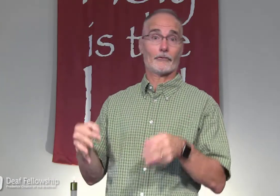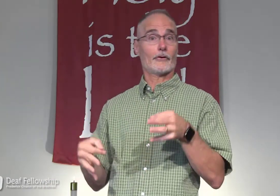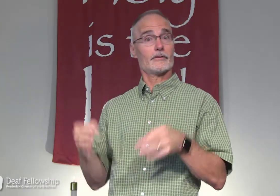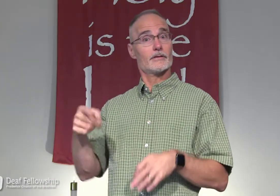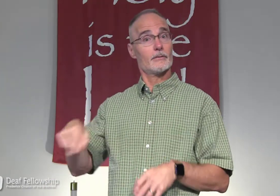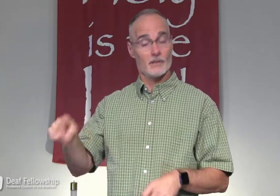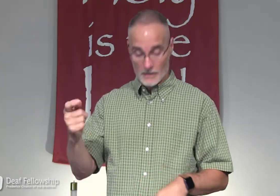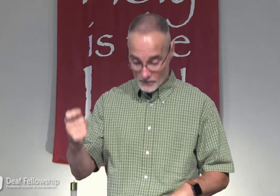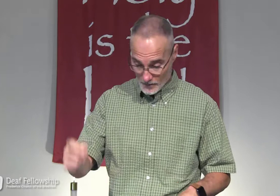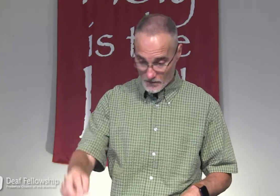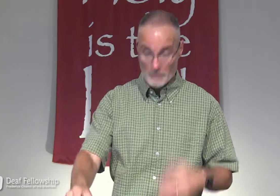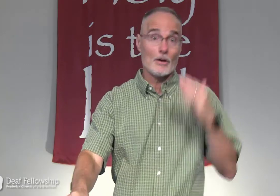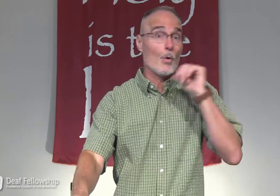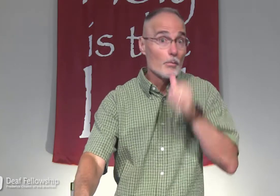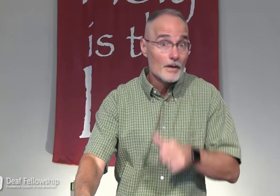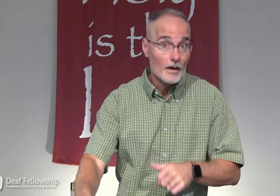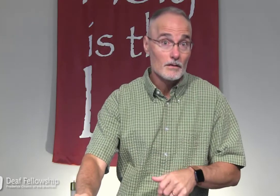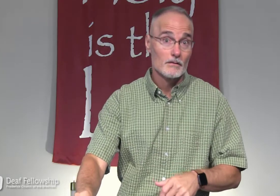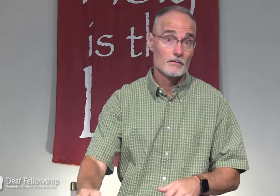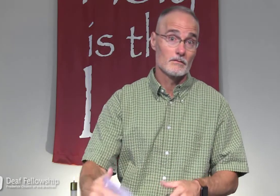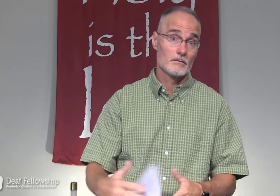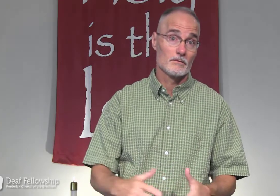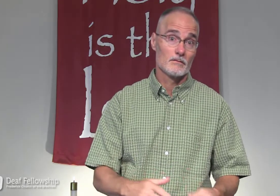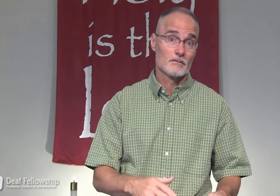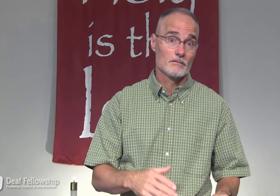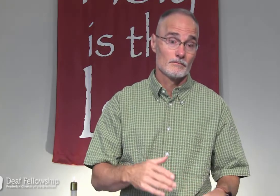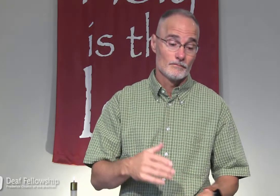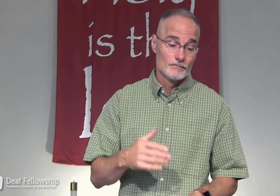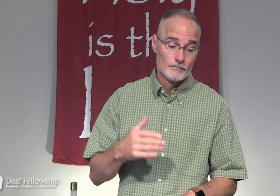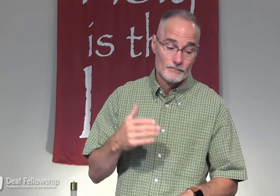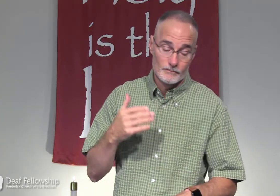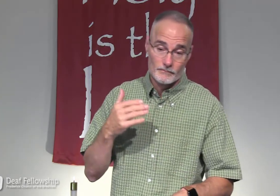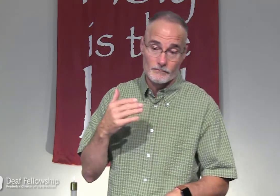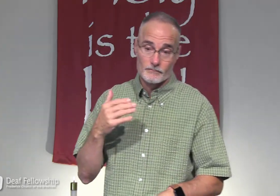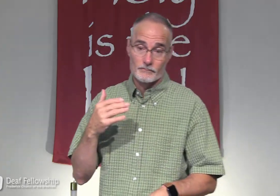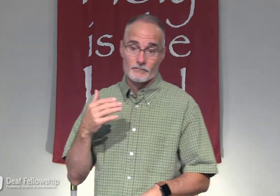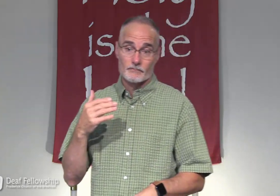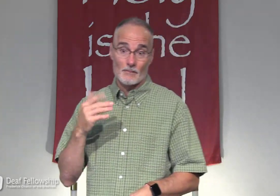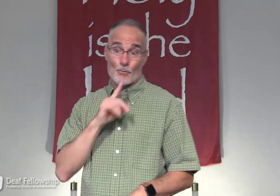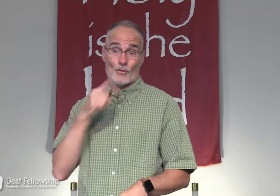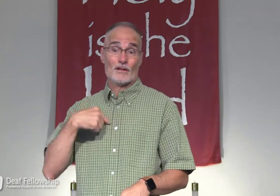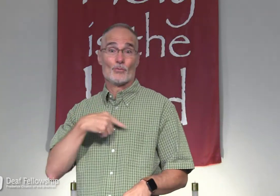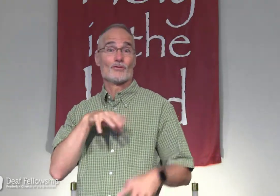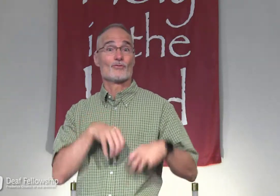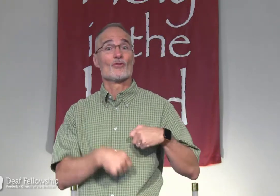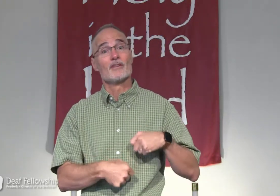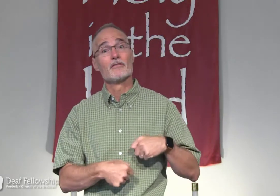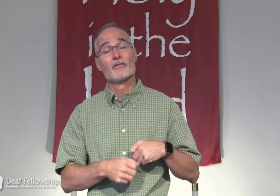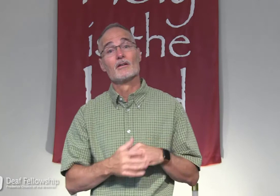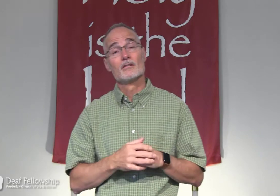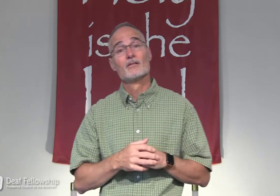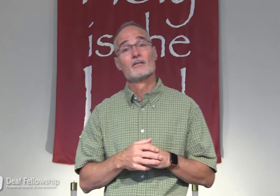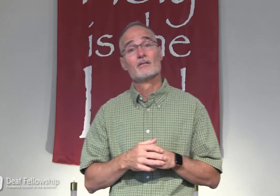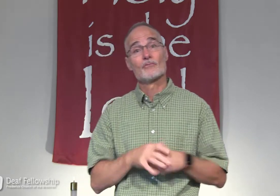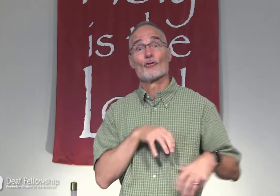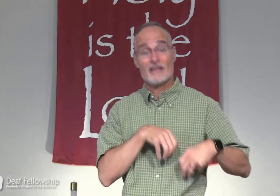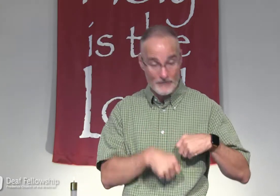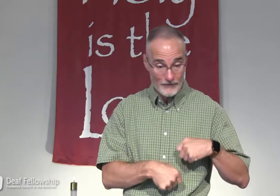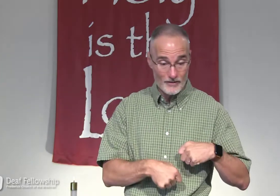Maybe a little judgmental? Maybe you don't mean to be. I hope you don't. But really,